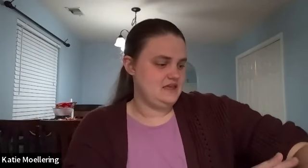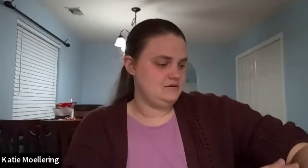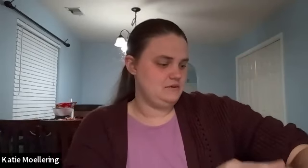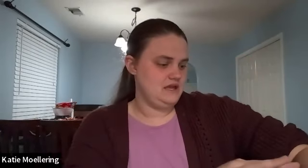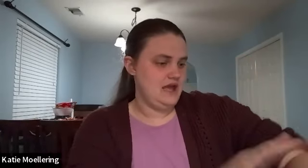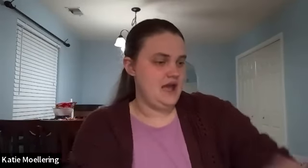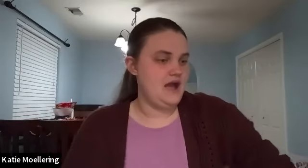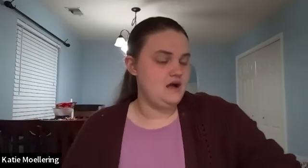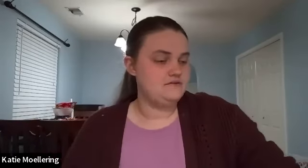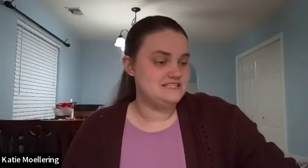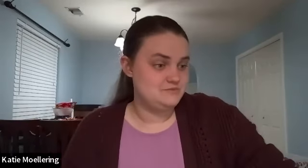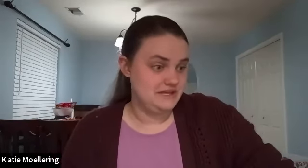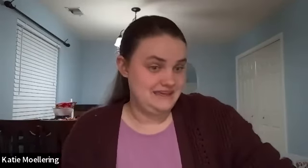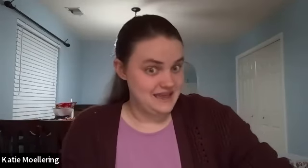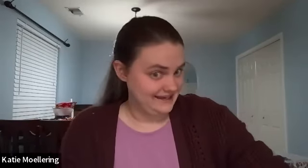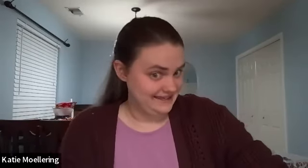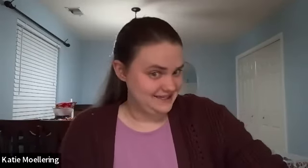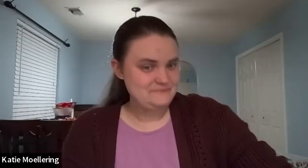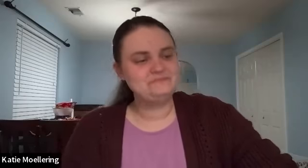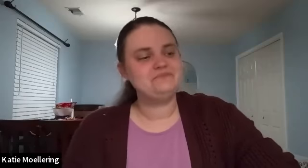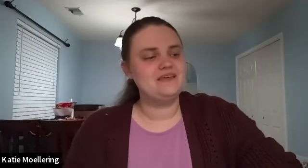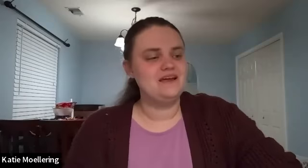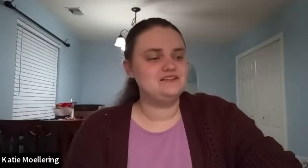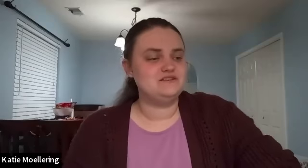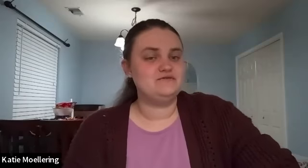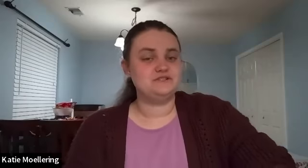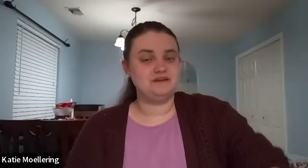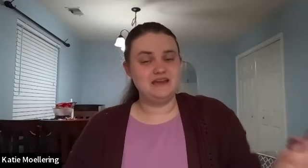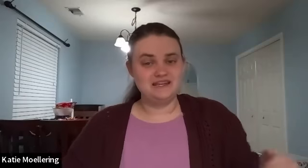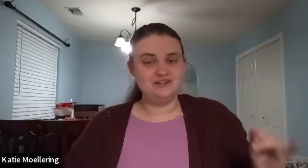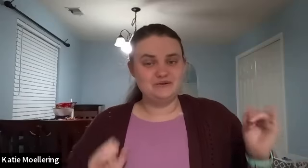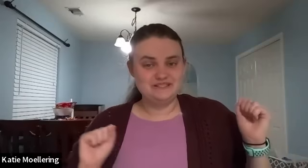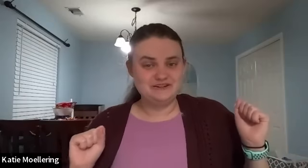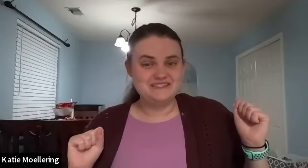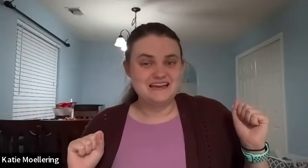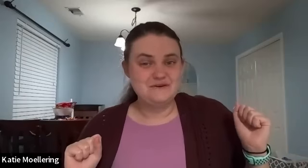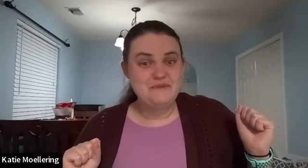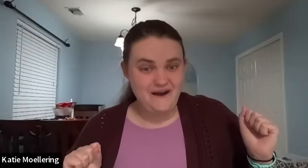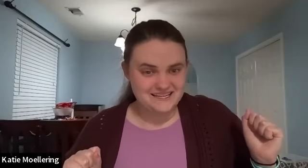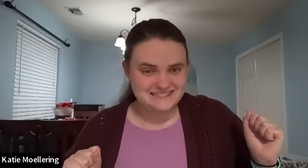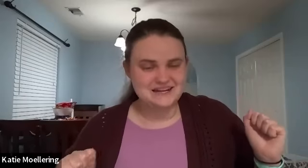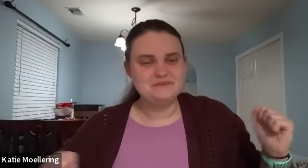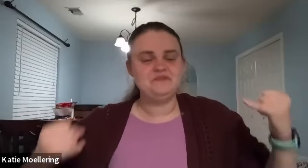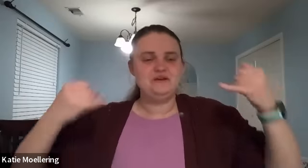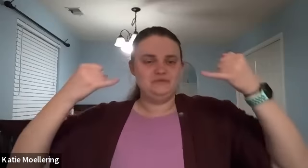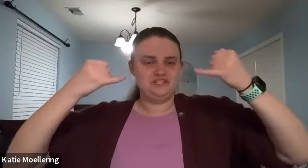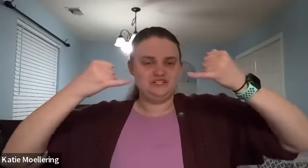Then we have spaghetti. So for spaghetti, you're going to do the sign for pasta, which is you